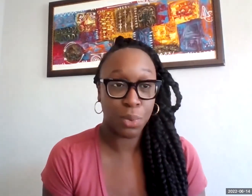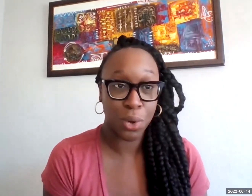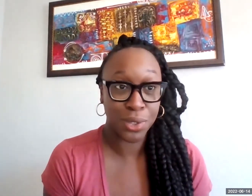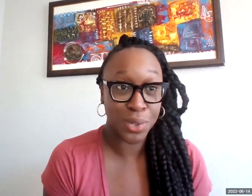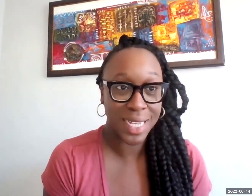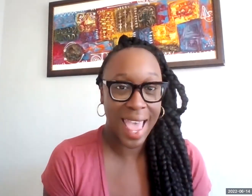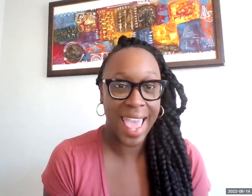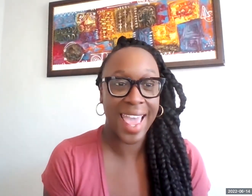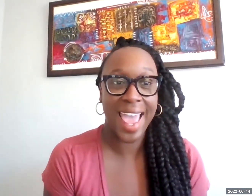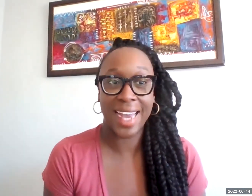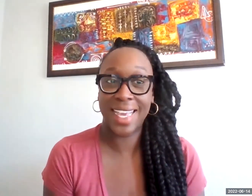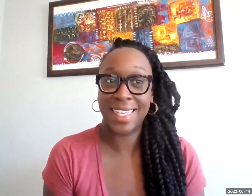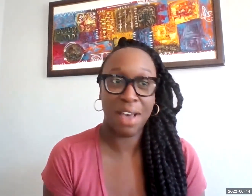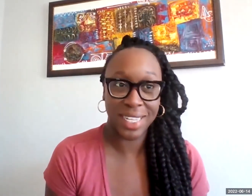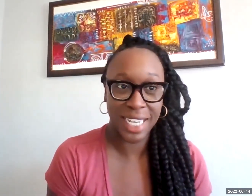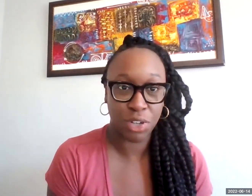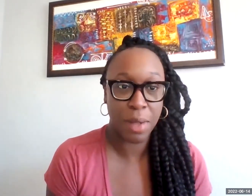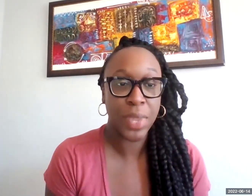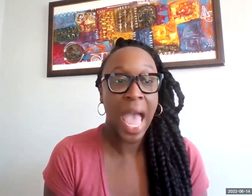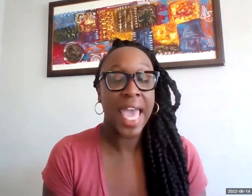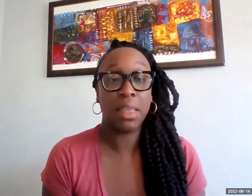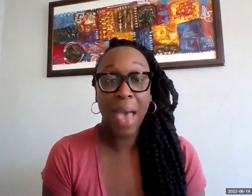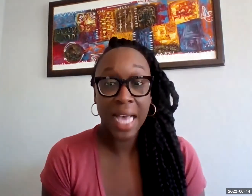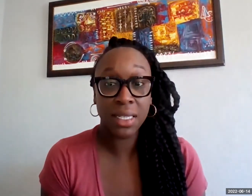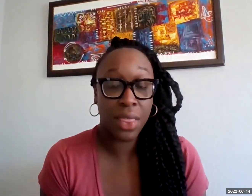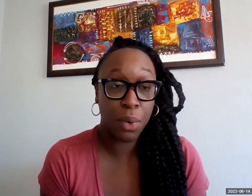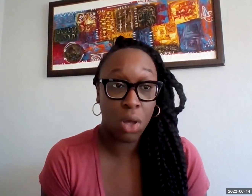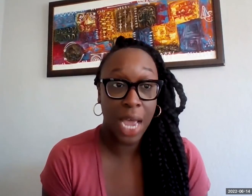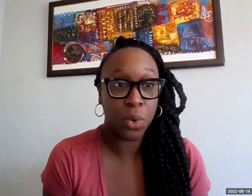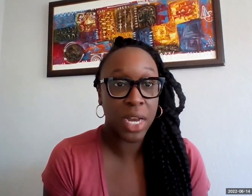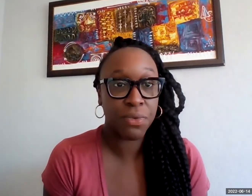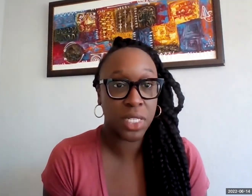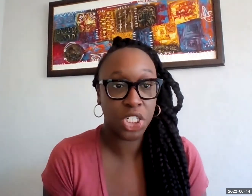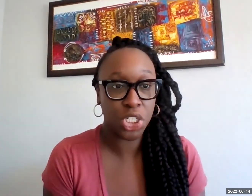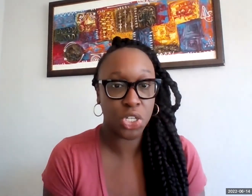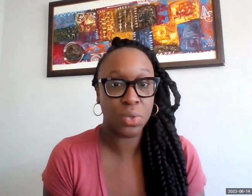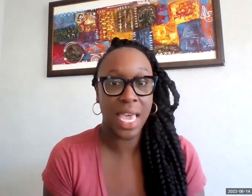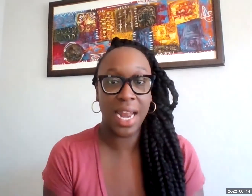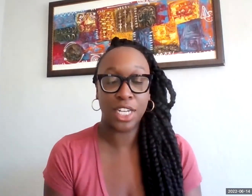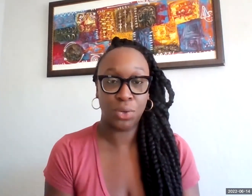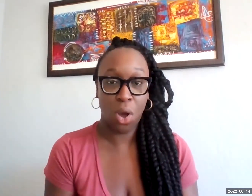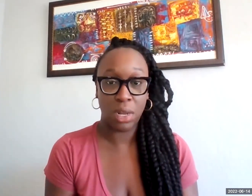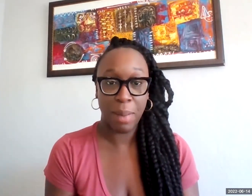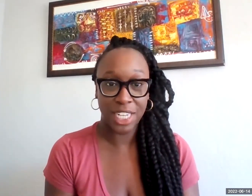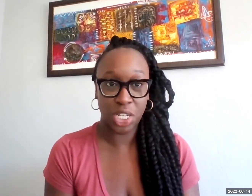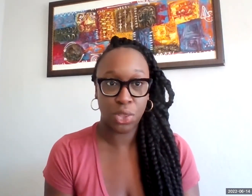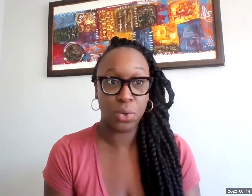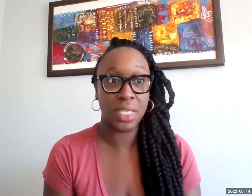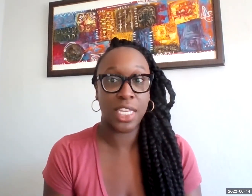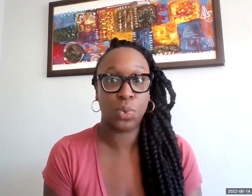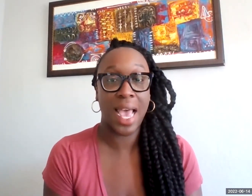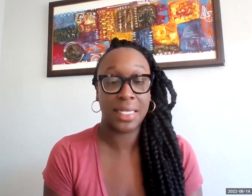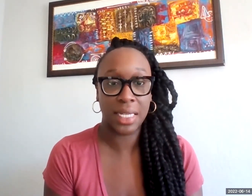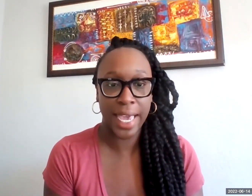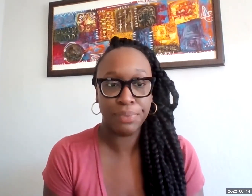my child won't go to school today and is having a tantrum. In the past, they would call 911 for such issues. And as you can all imagine,